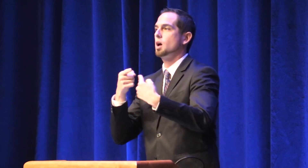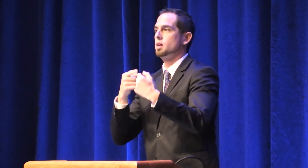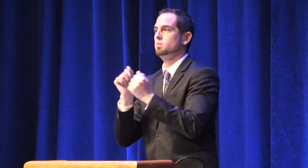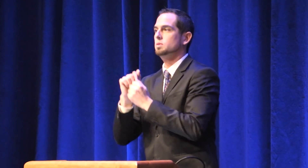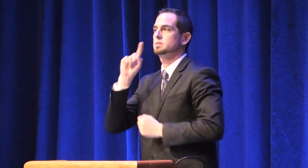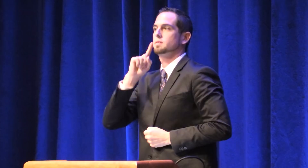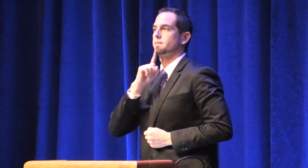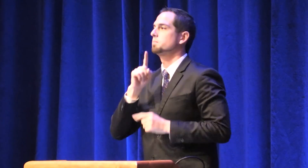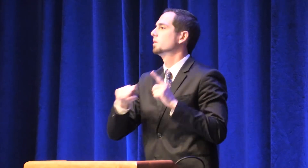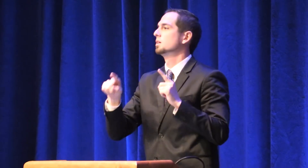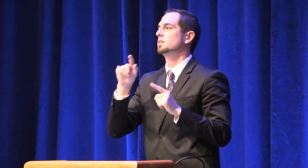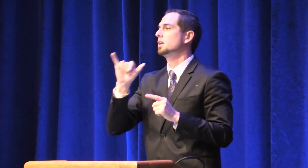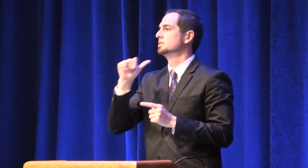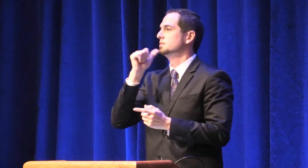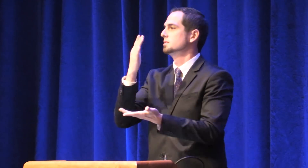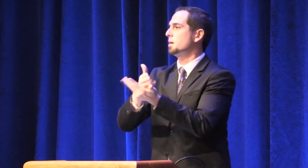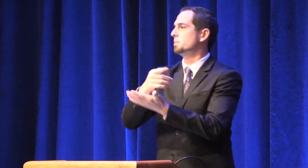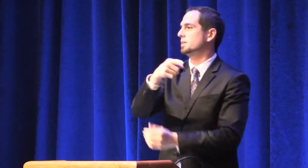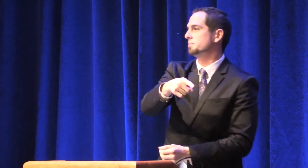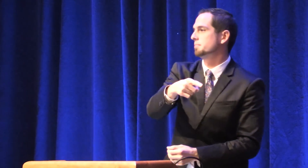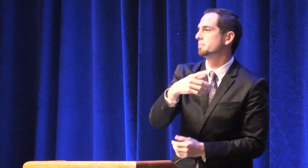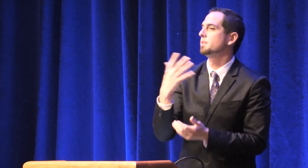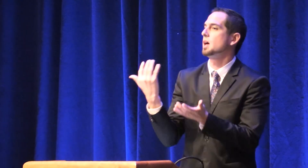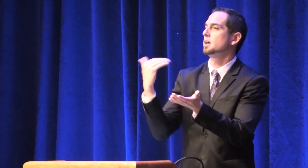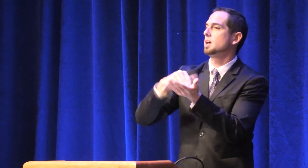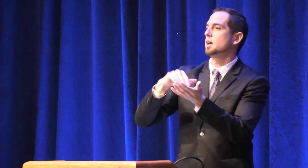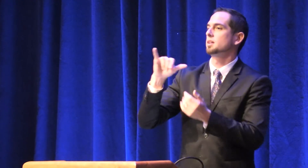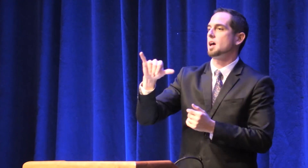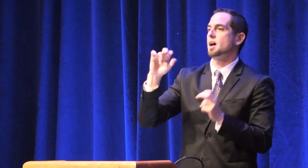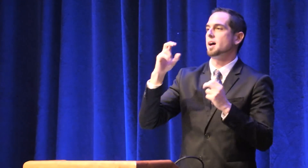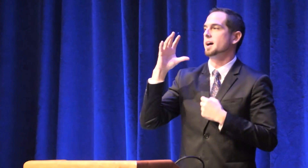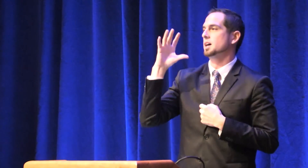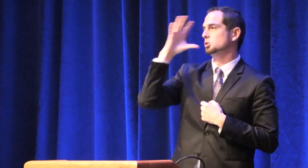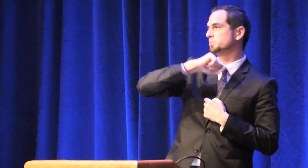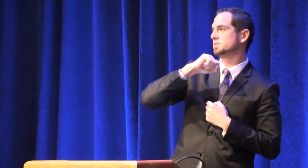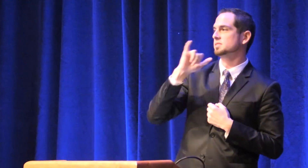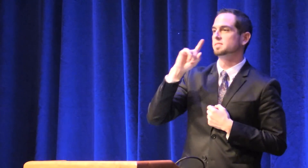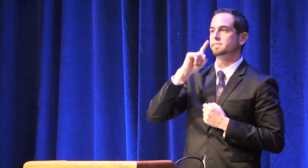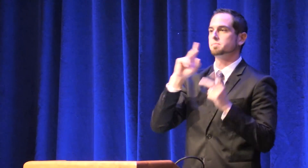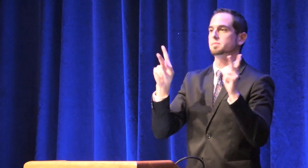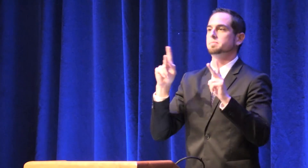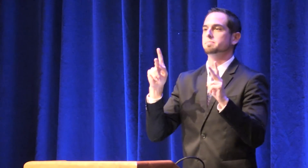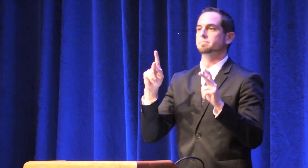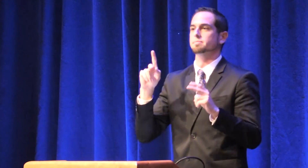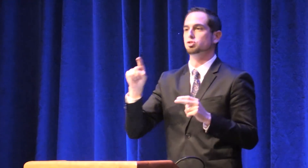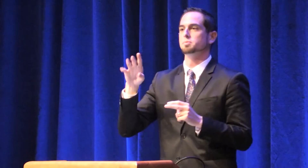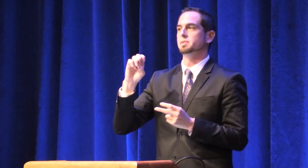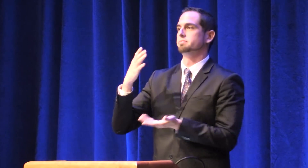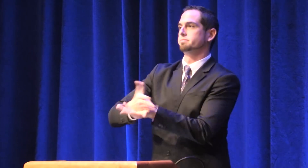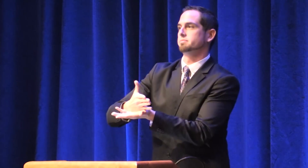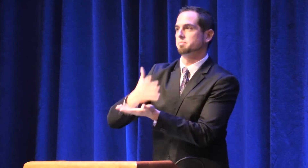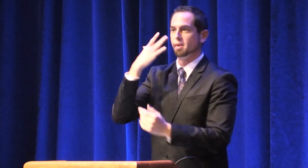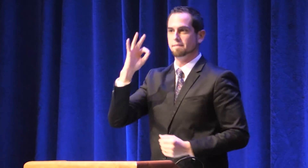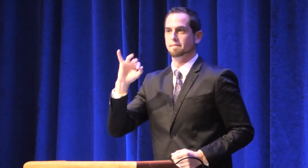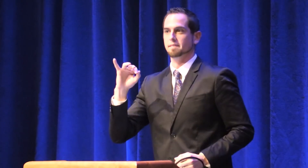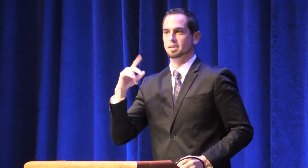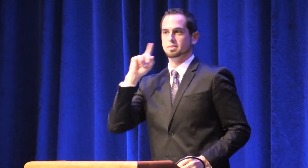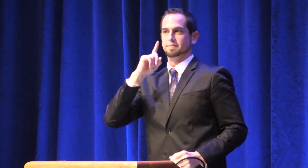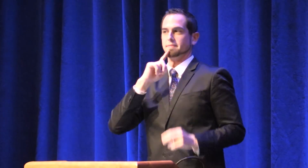But if you read on, it says that RJ, the young boy, has had lifelong struggles because of his deafness,